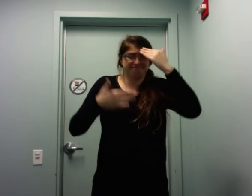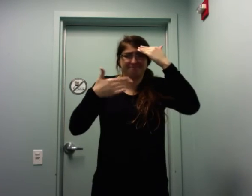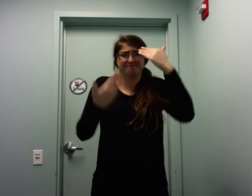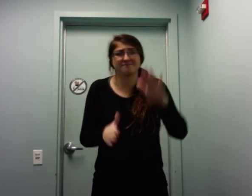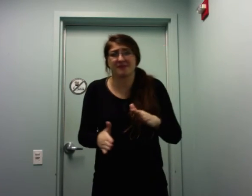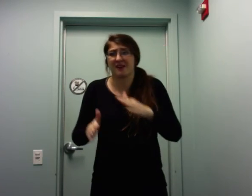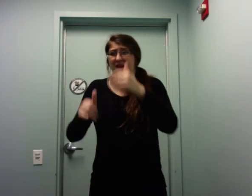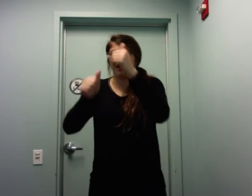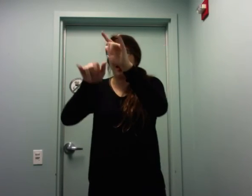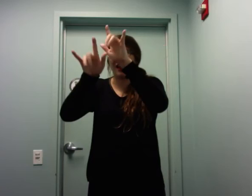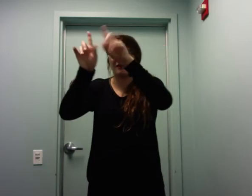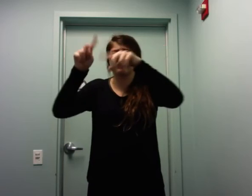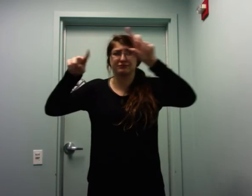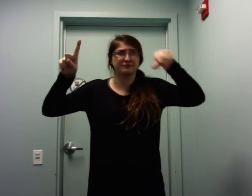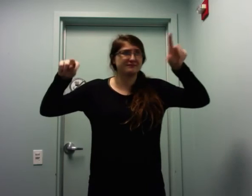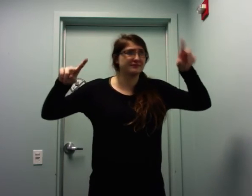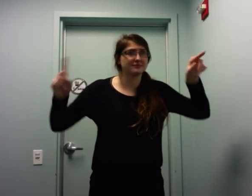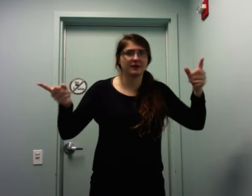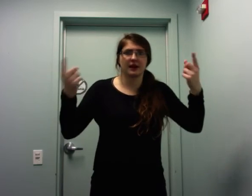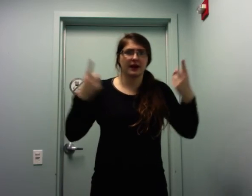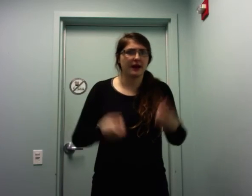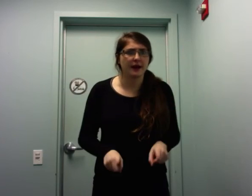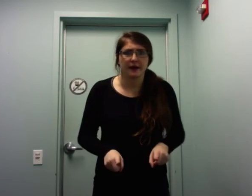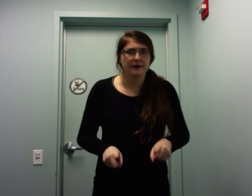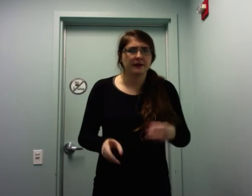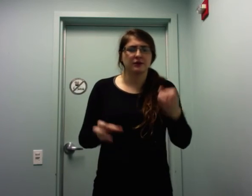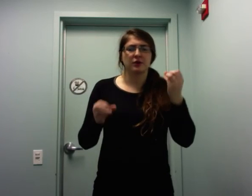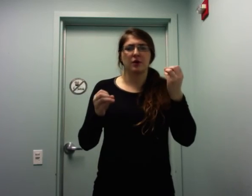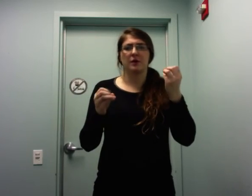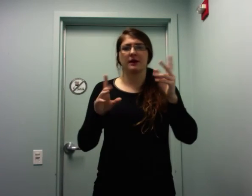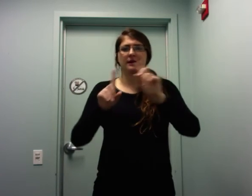person, and there are many things that a person can do to keep themselves healthy and